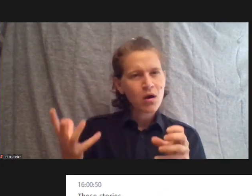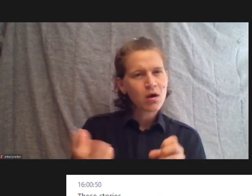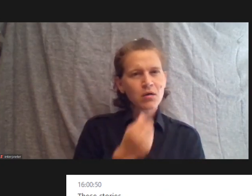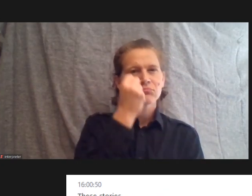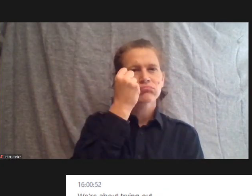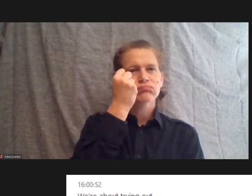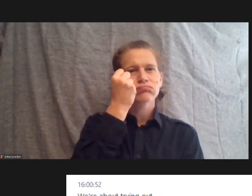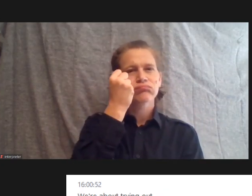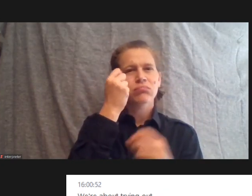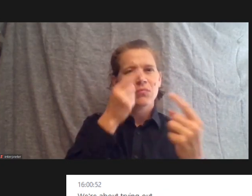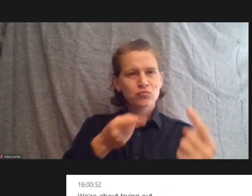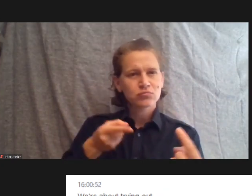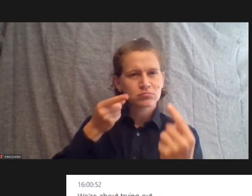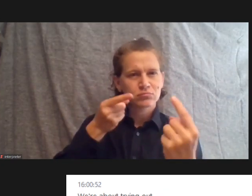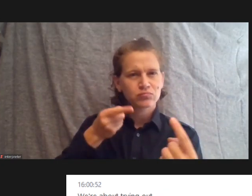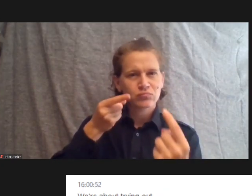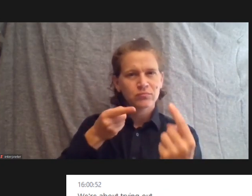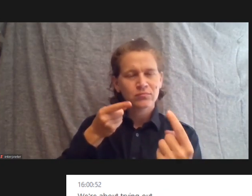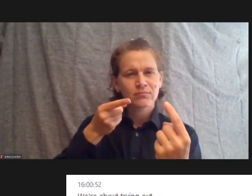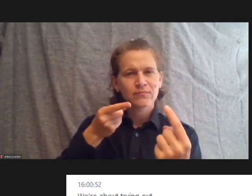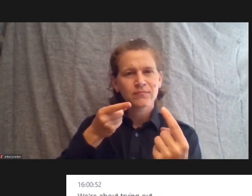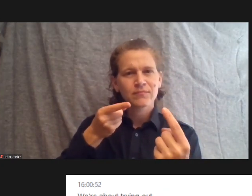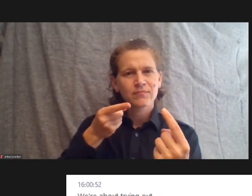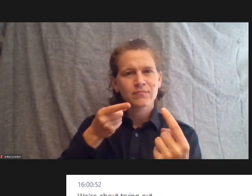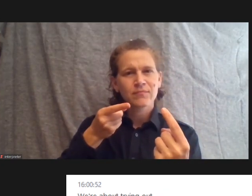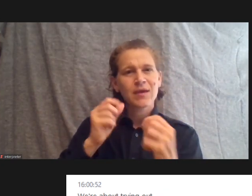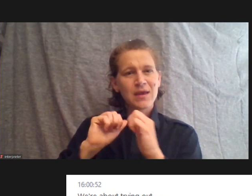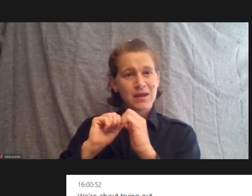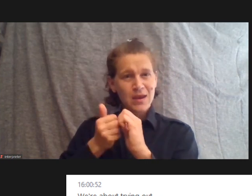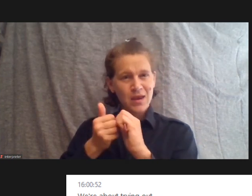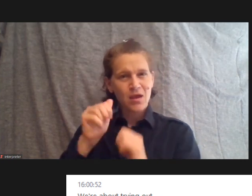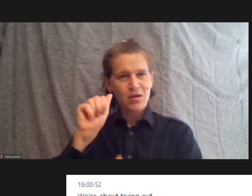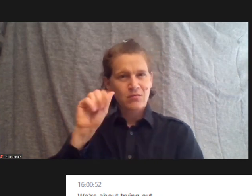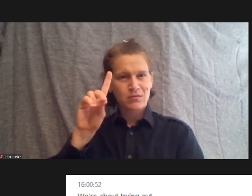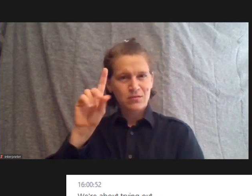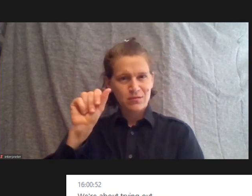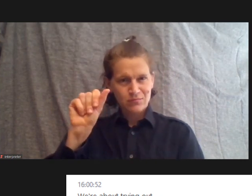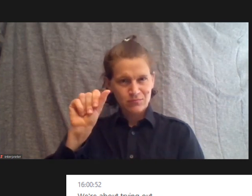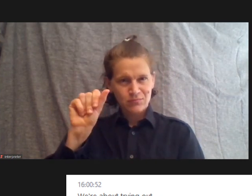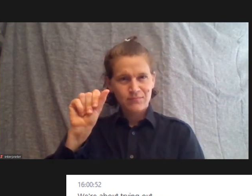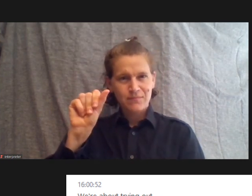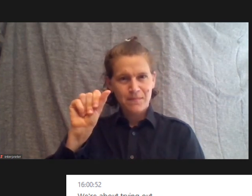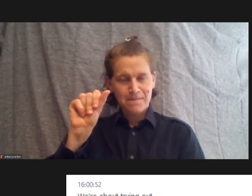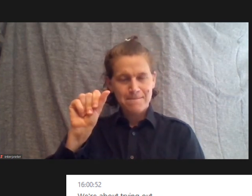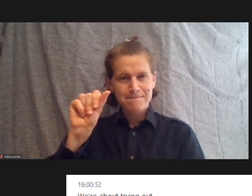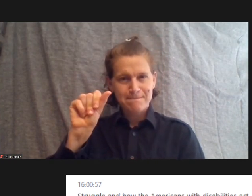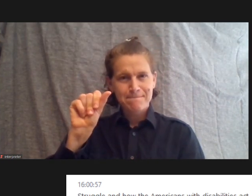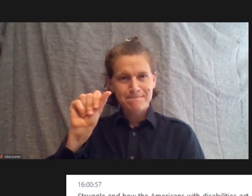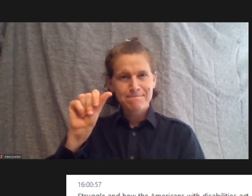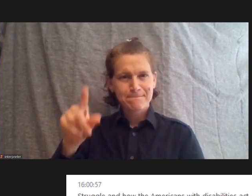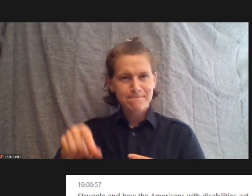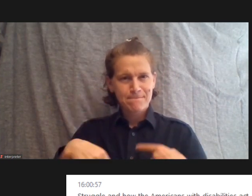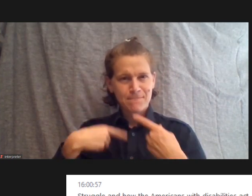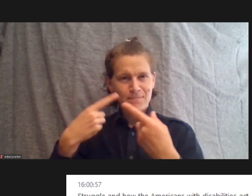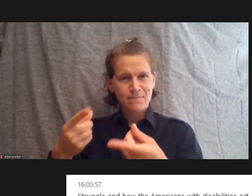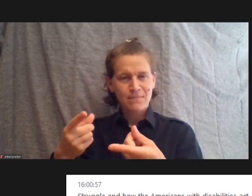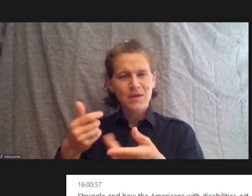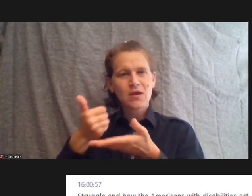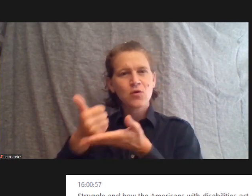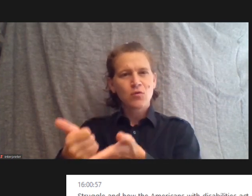struggle, and how the Americans with Disabilities Act has helped